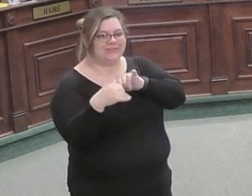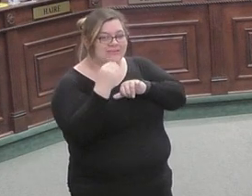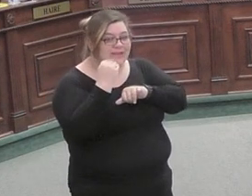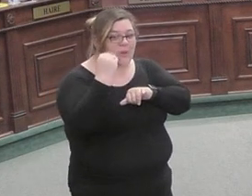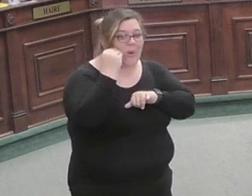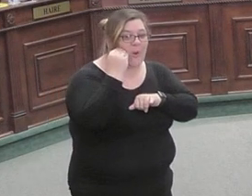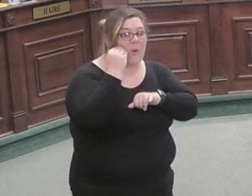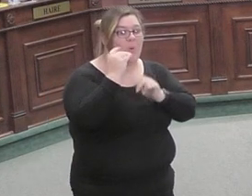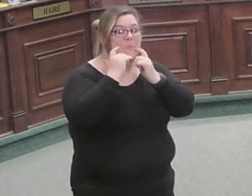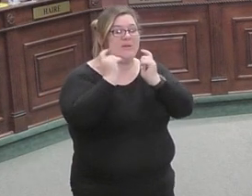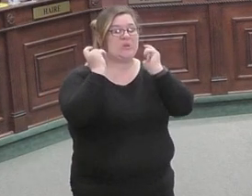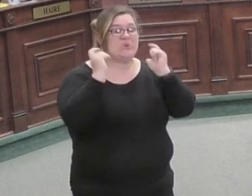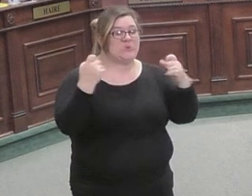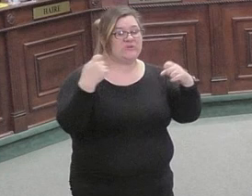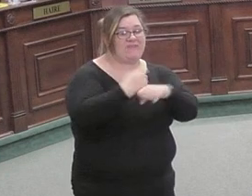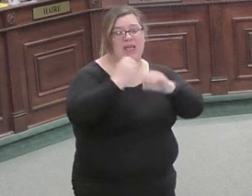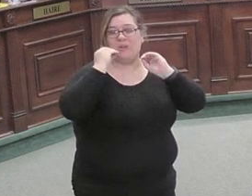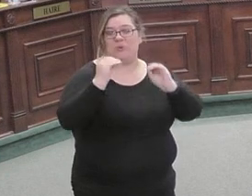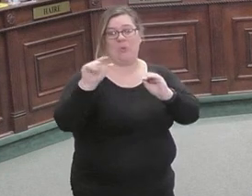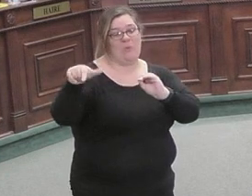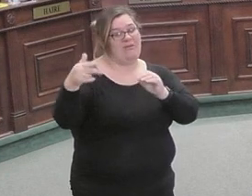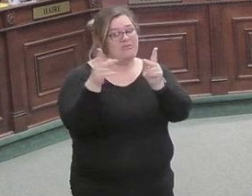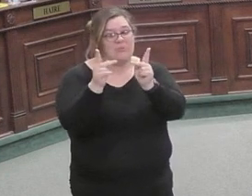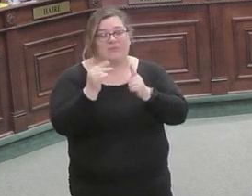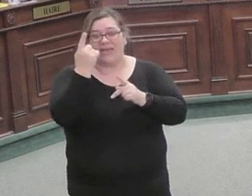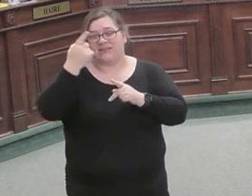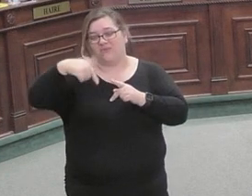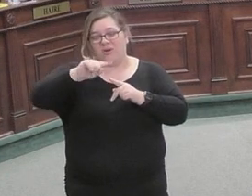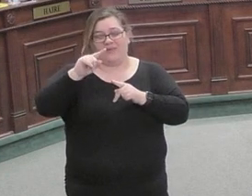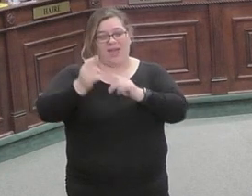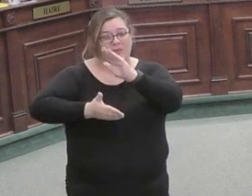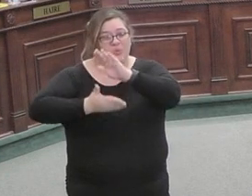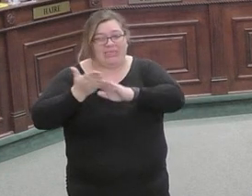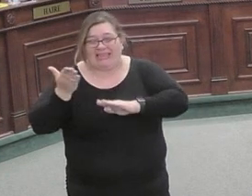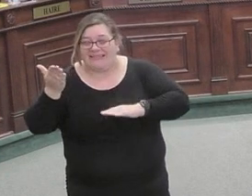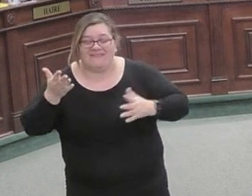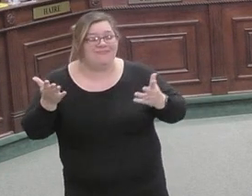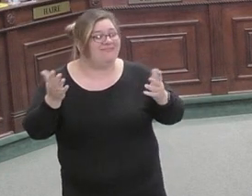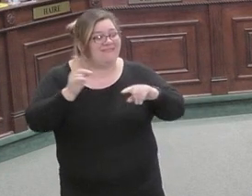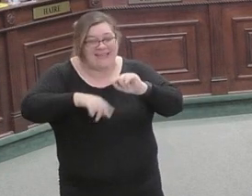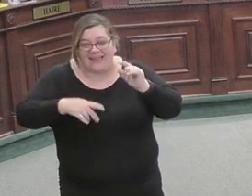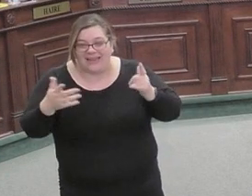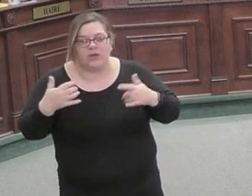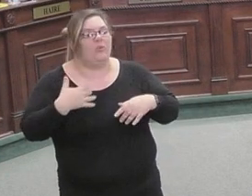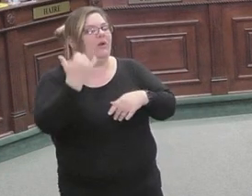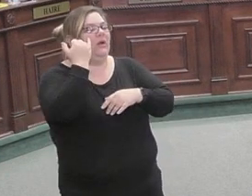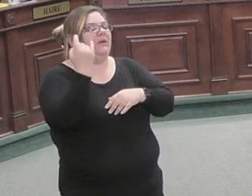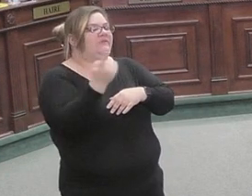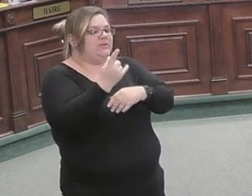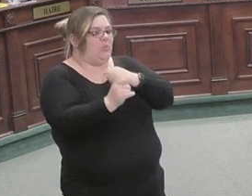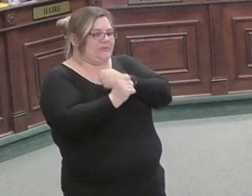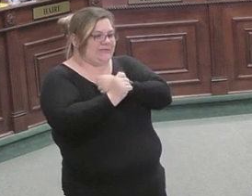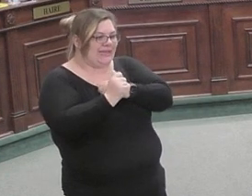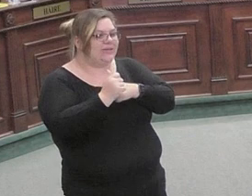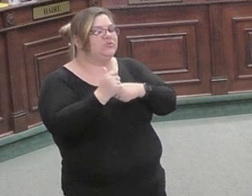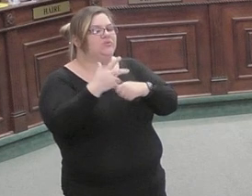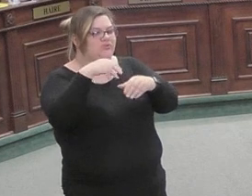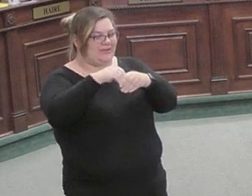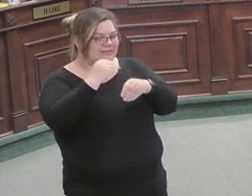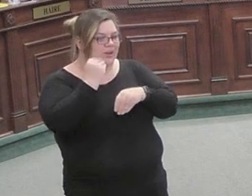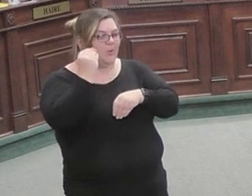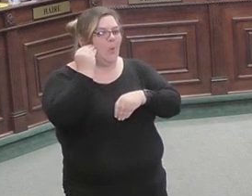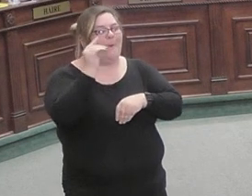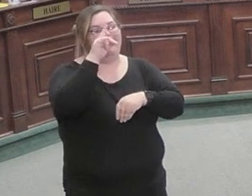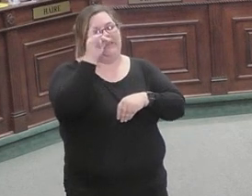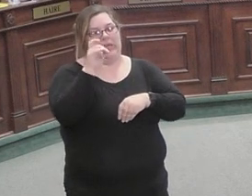mean, there's like nowhere else for them to go. Well, first of all, if someone is in danger in their home because of a